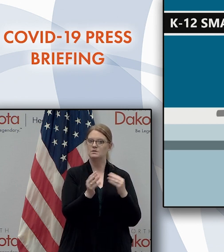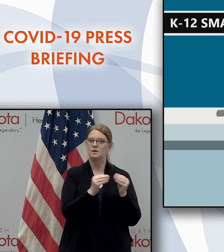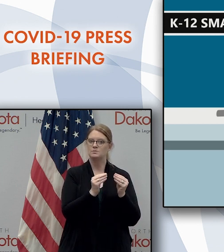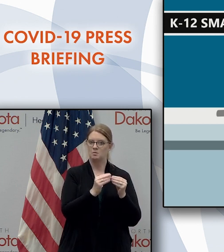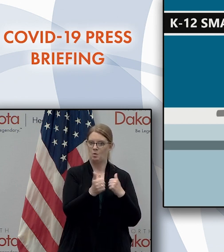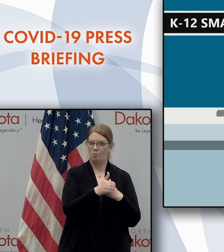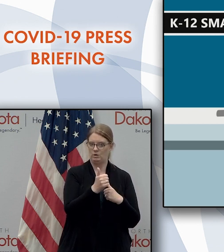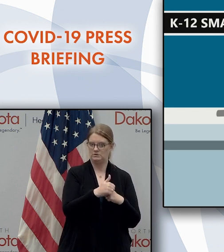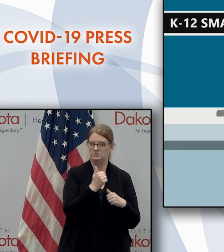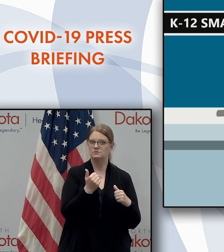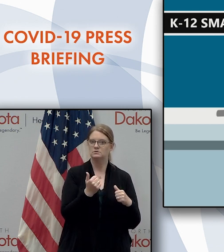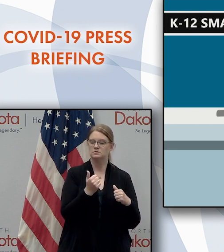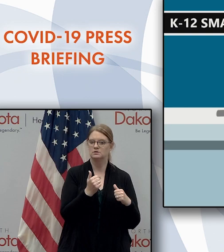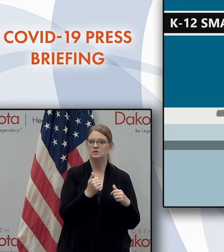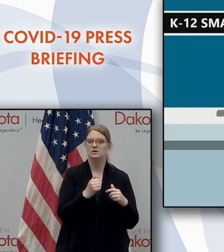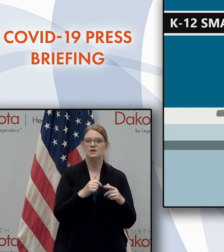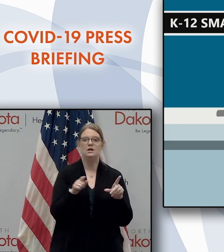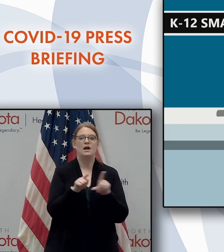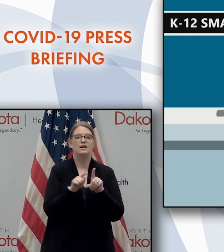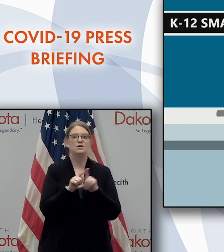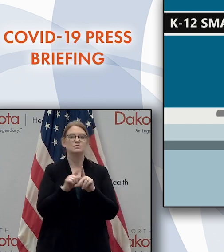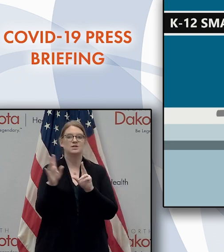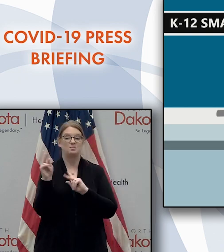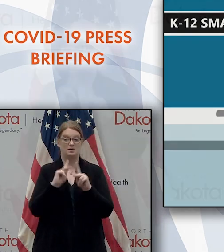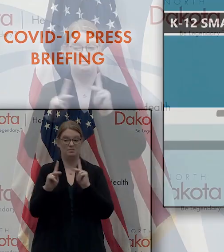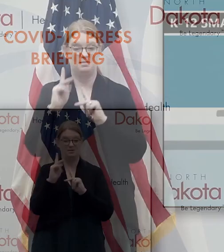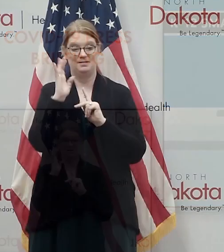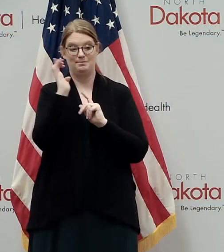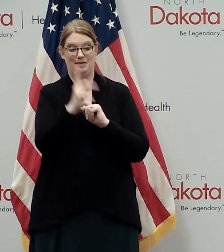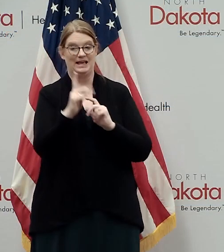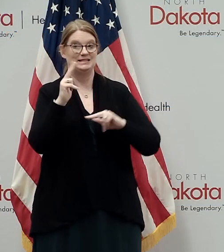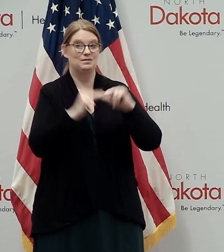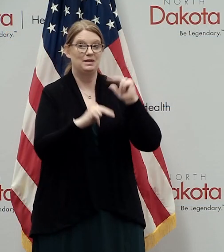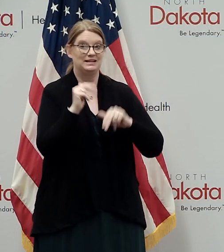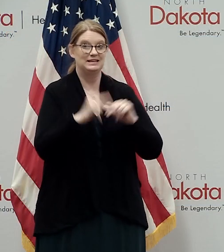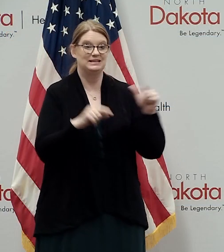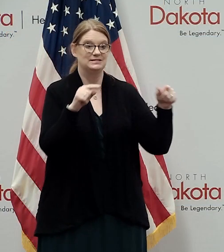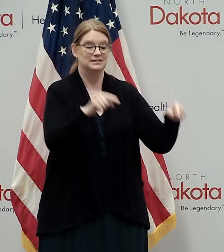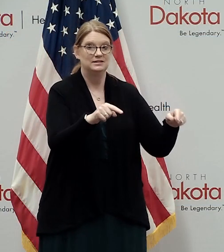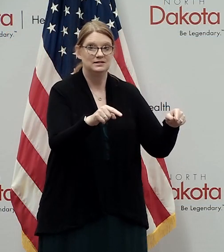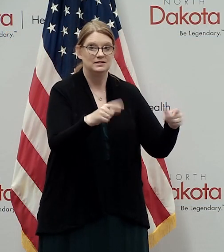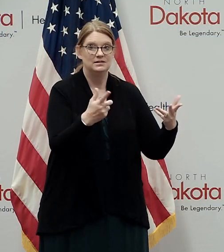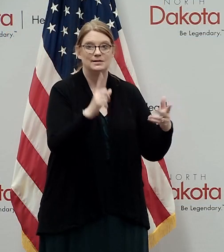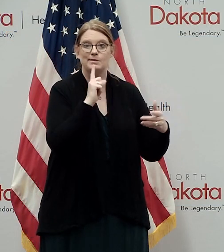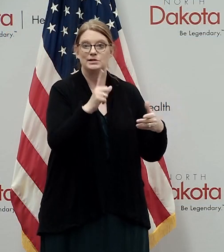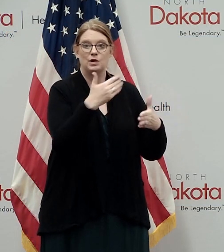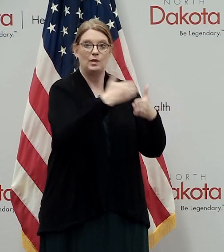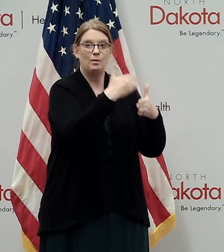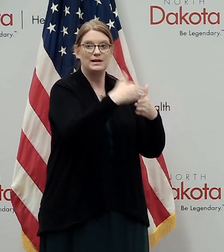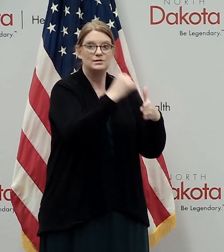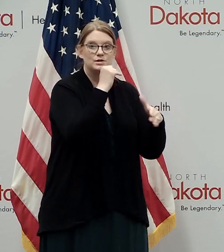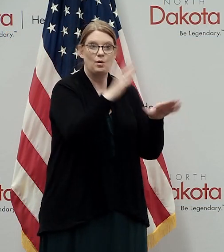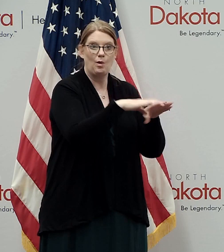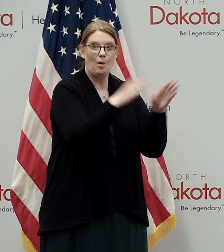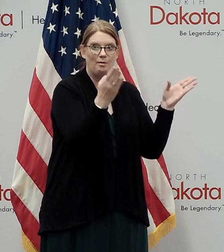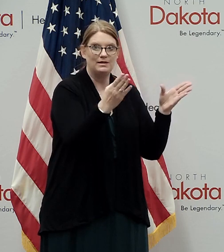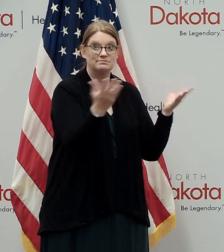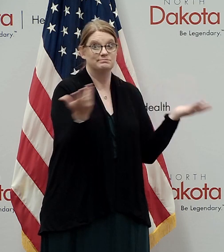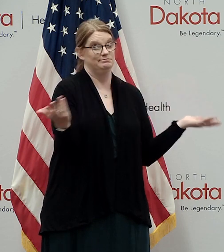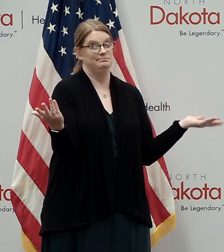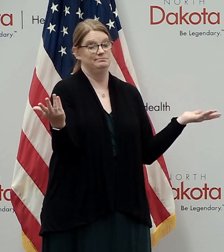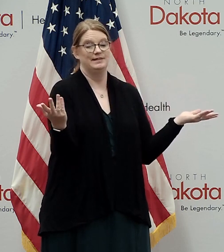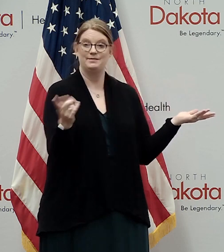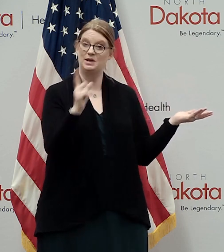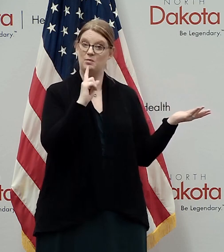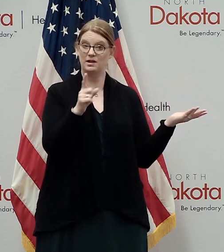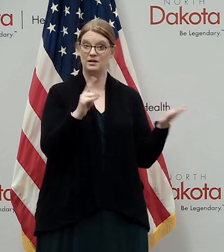some case, we're putting people back into buildings that were designed specifically to make sure the windows never opened, because that was one of the things that we